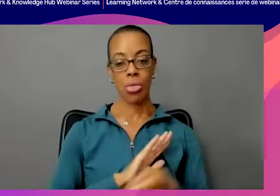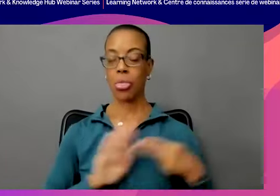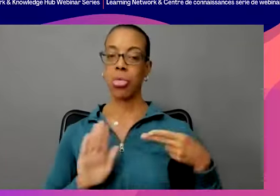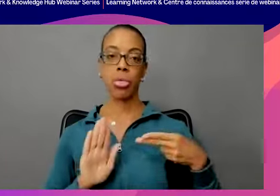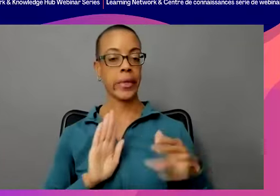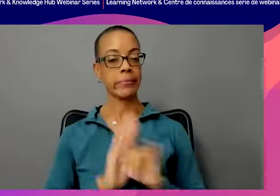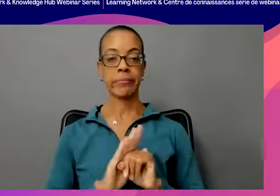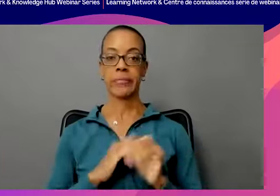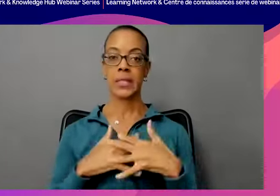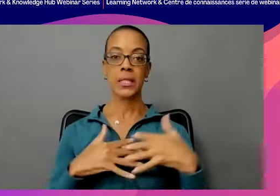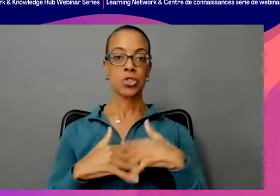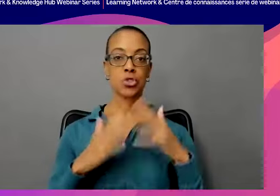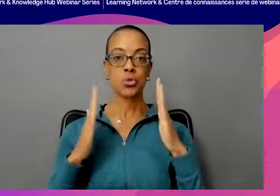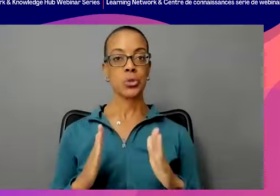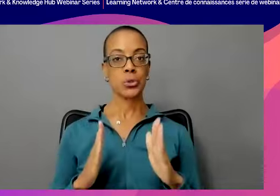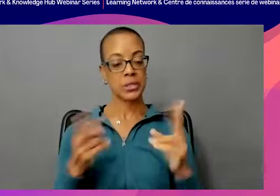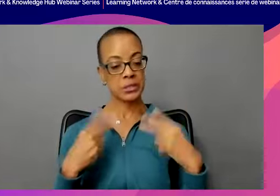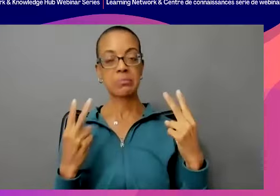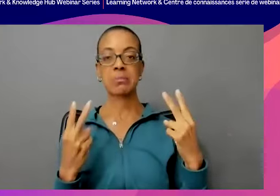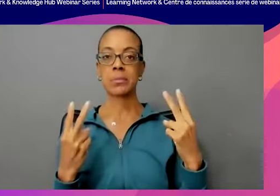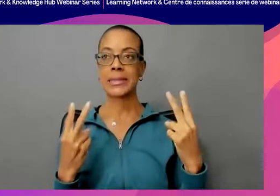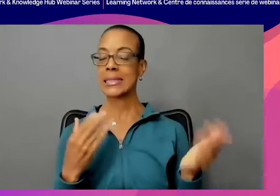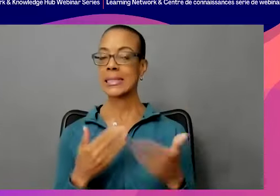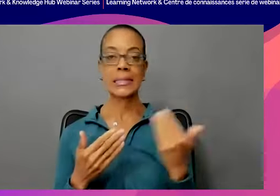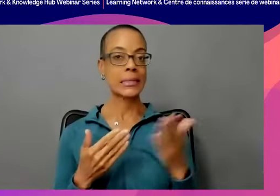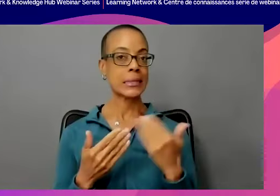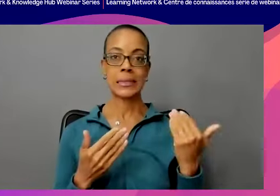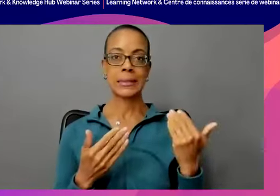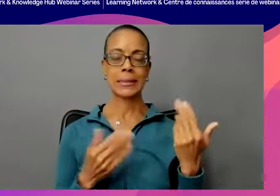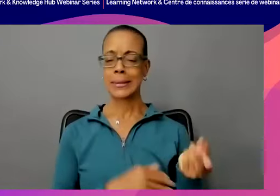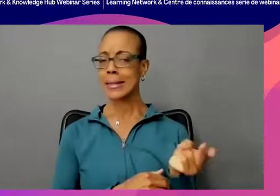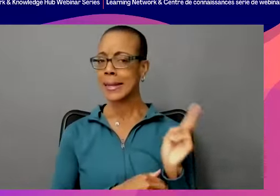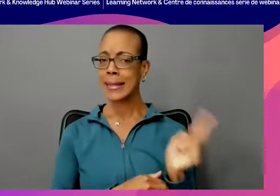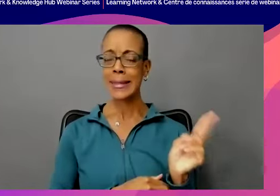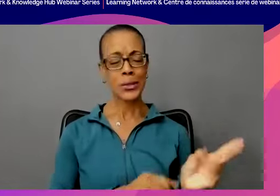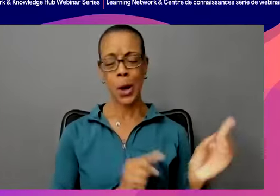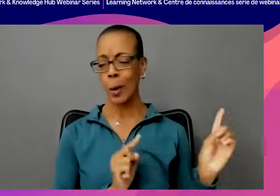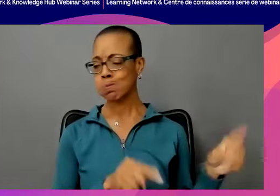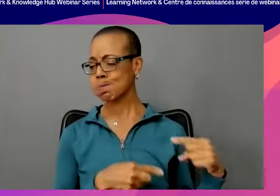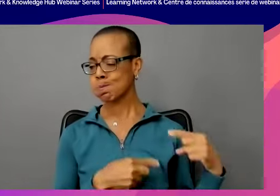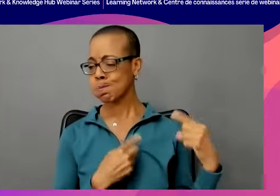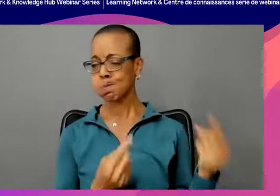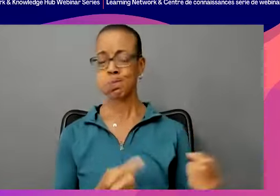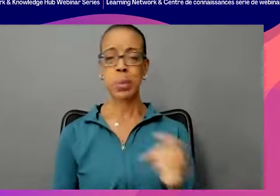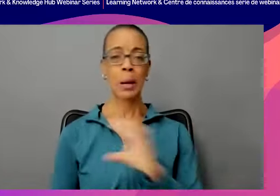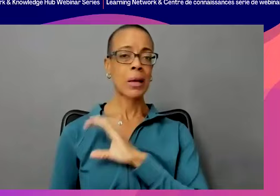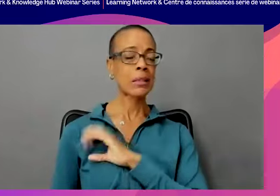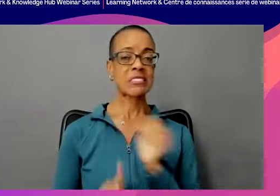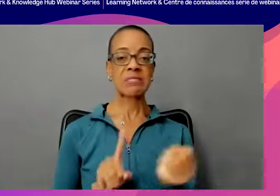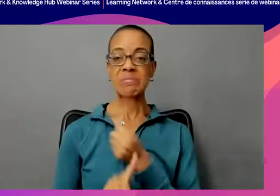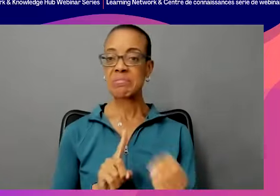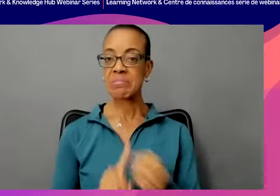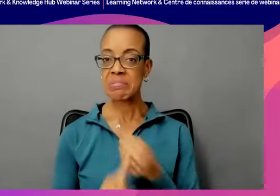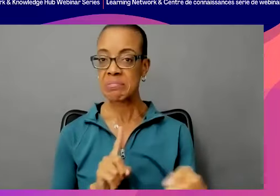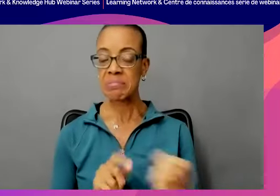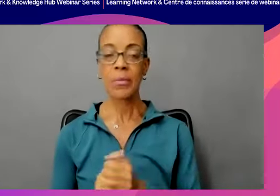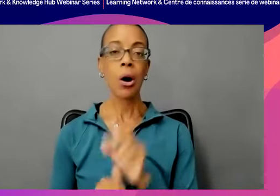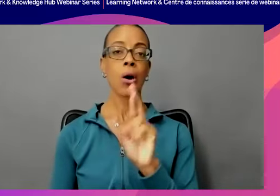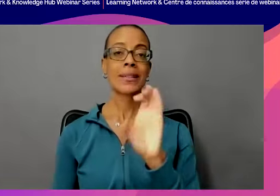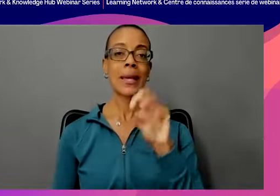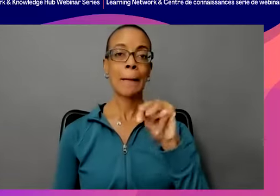person. There's so much history between police brutality, RCMP, which